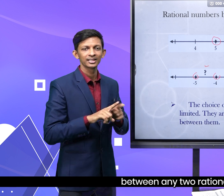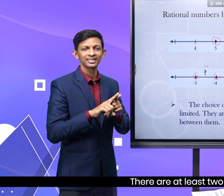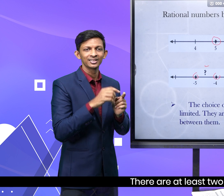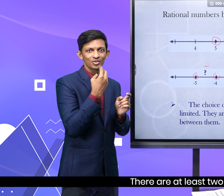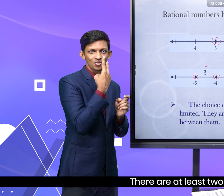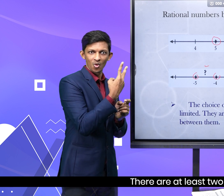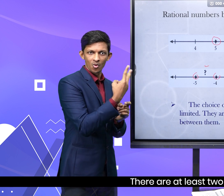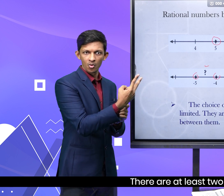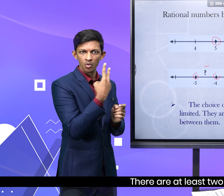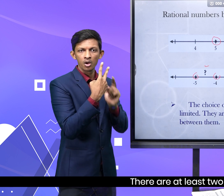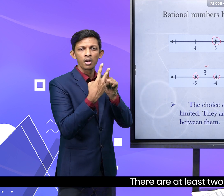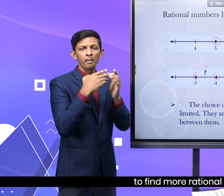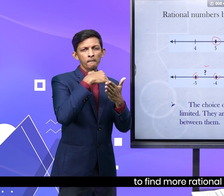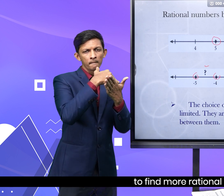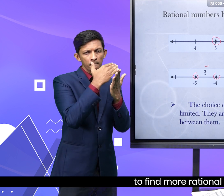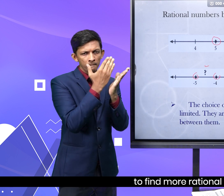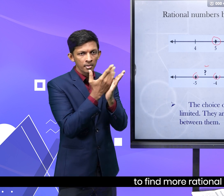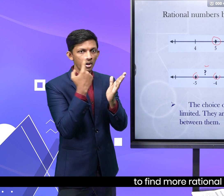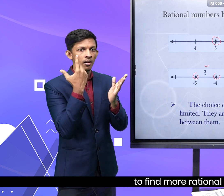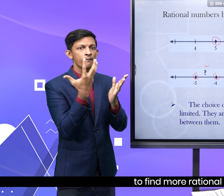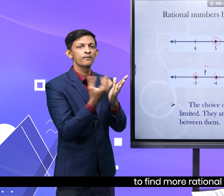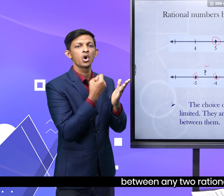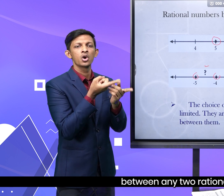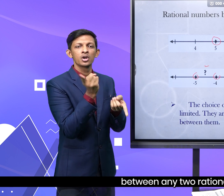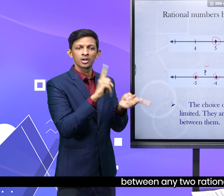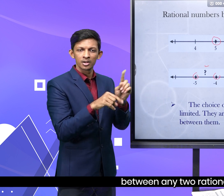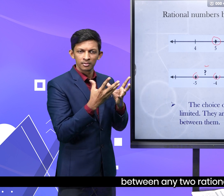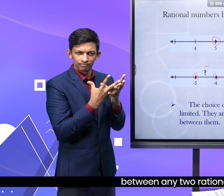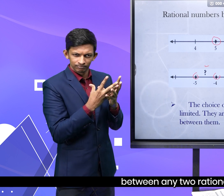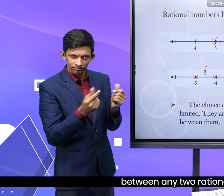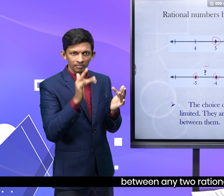There are at least two methods to find more rational numbers between any two rational numbers.